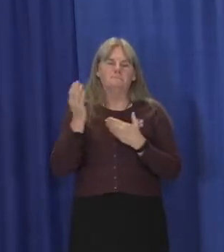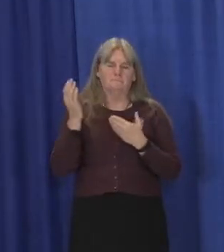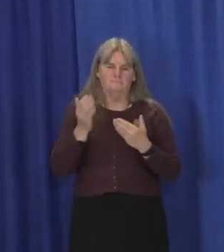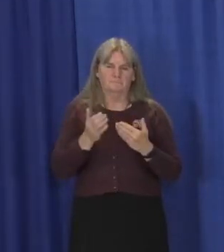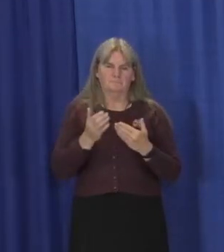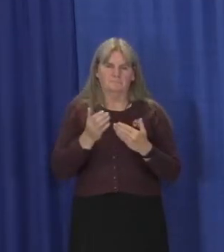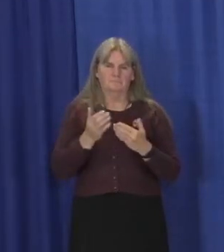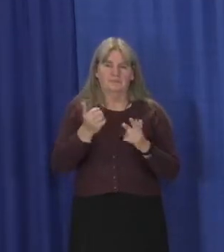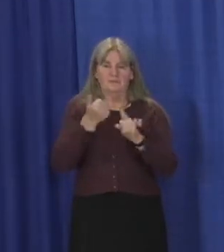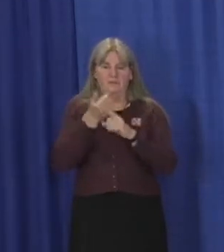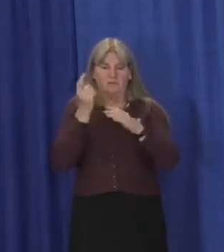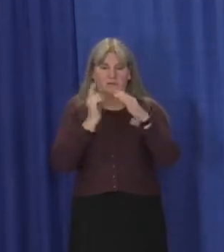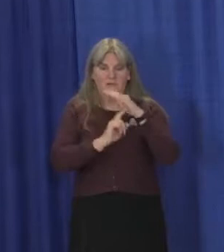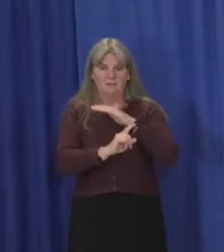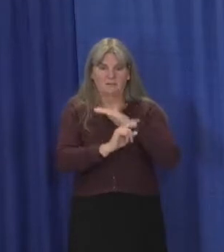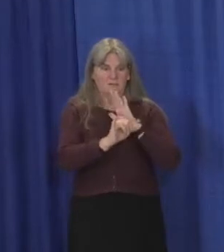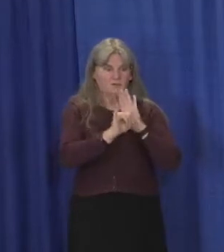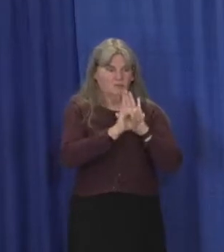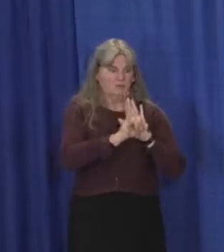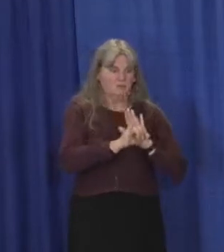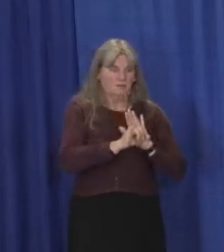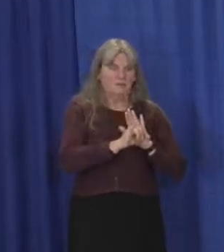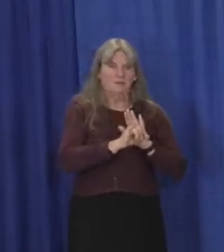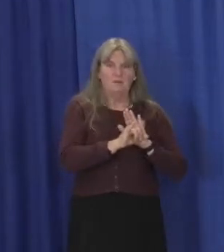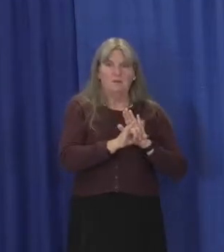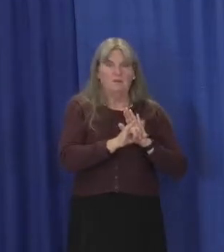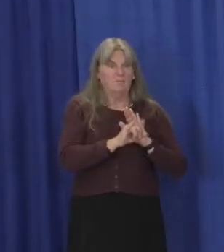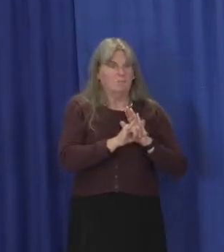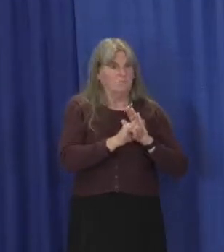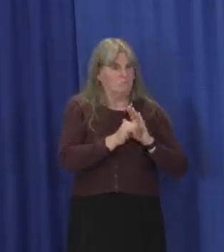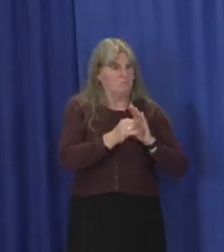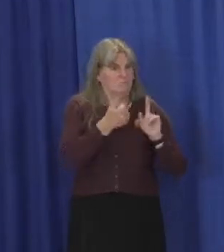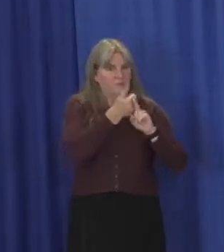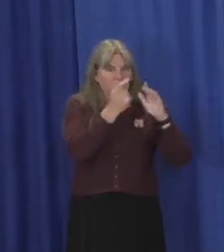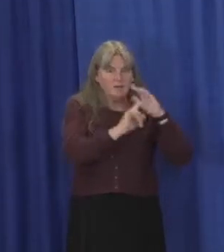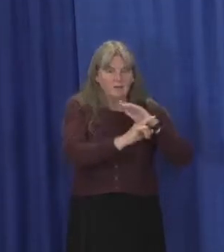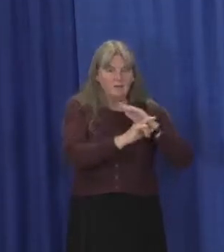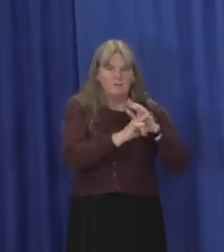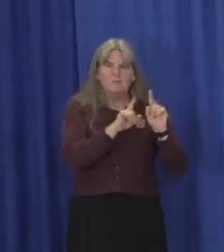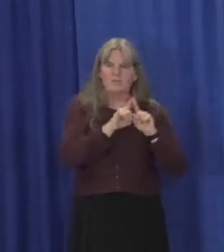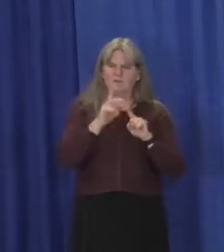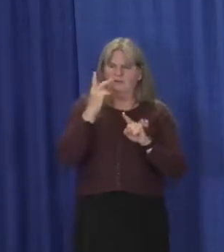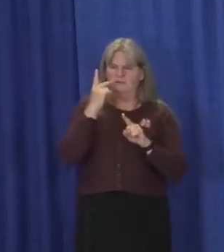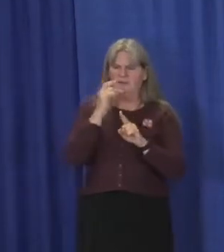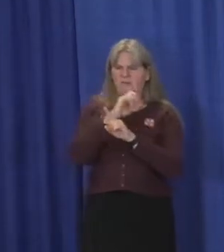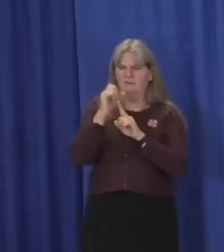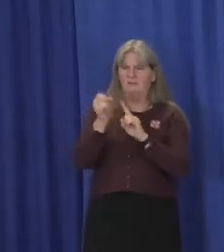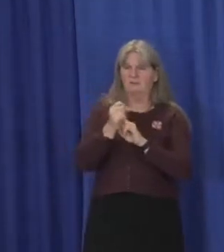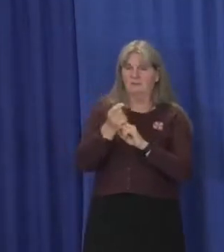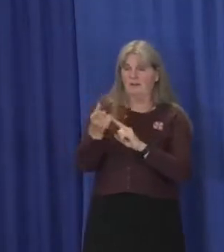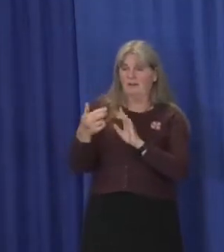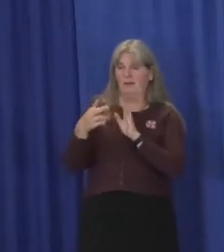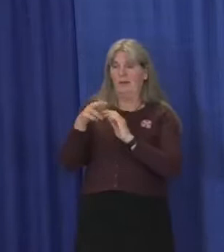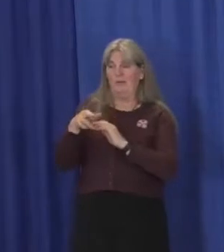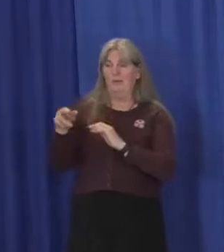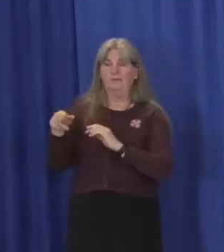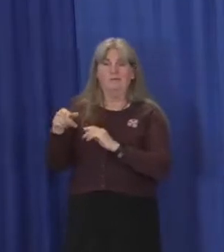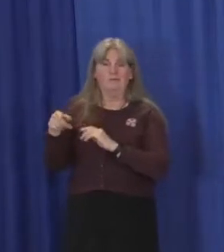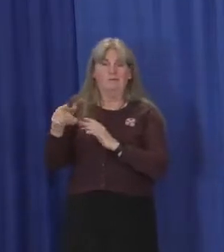then isolate once they're diagnosed. And we do continue to see situations such as Ross River,